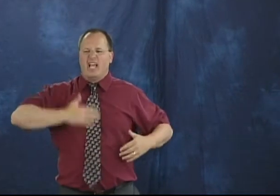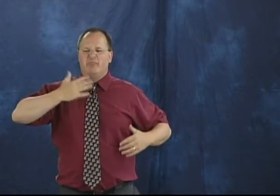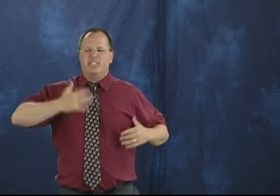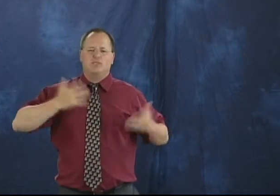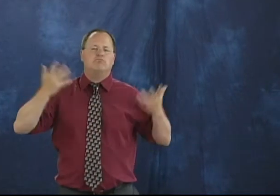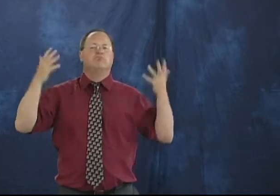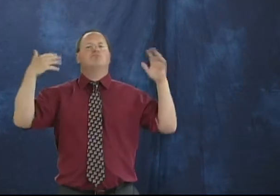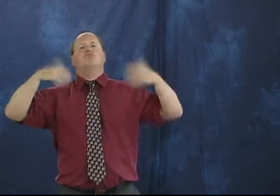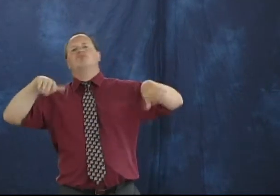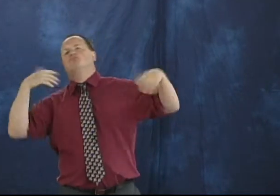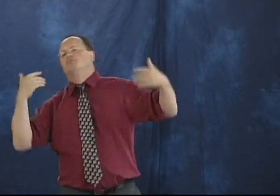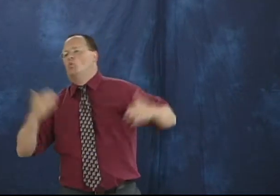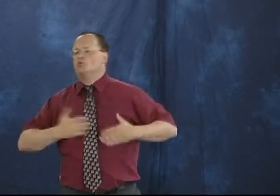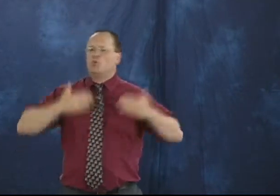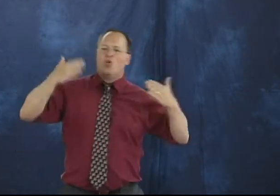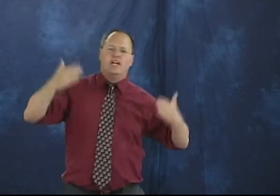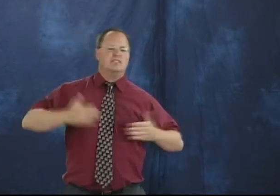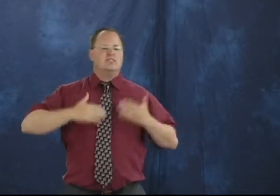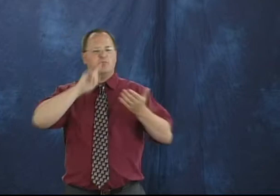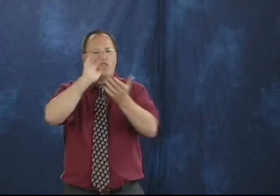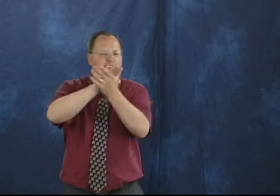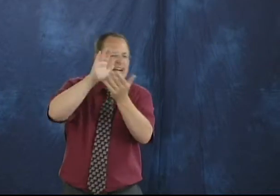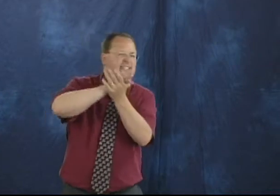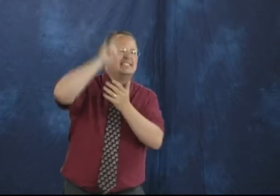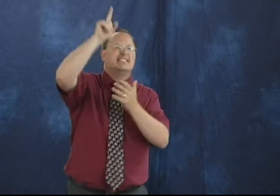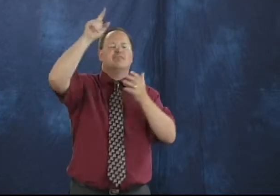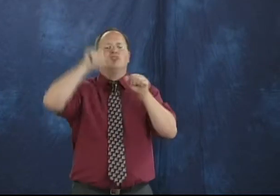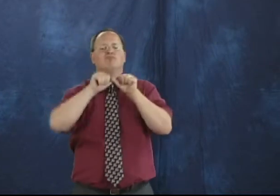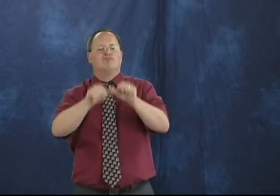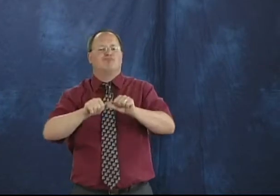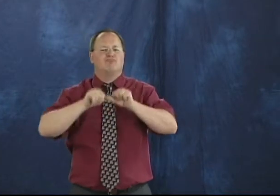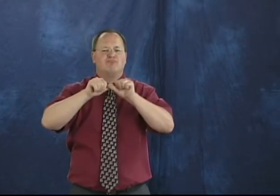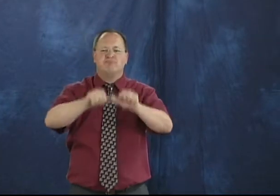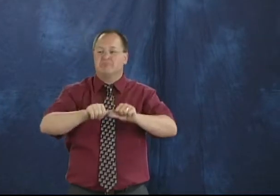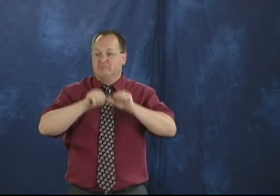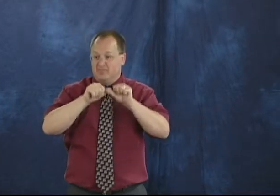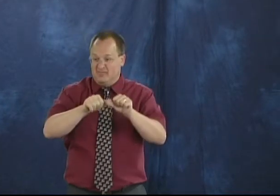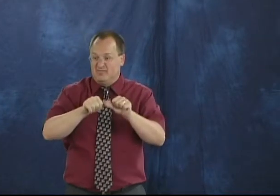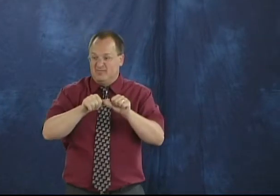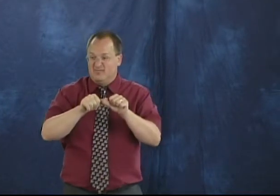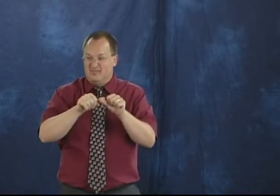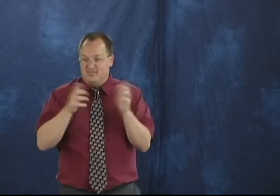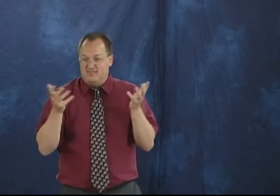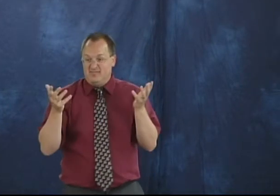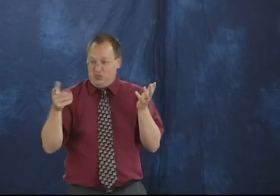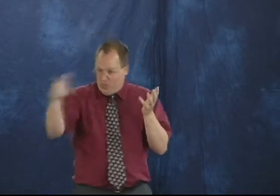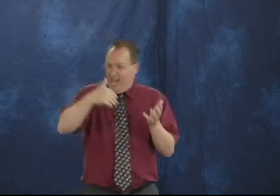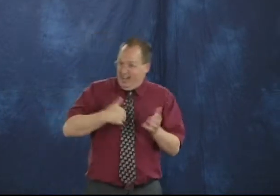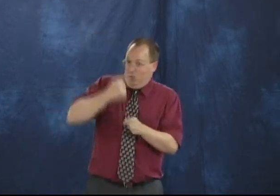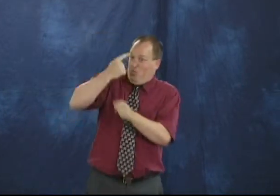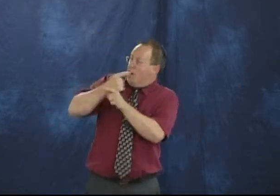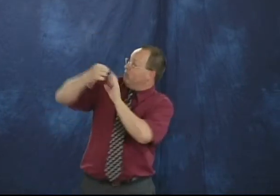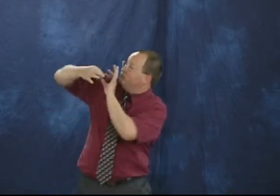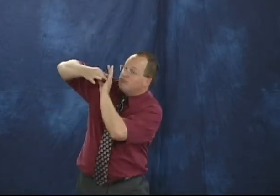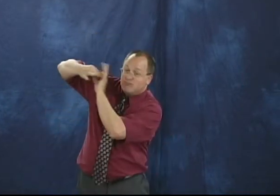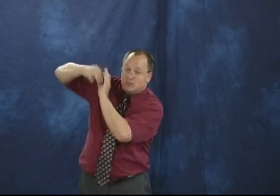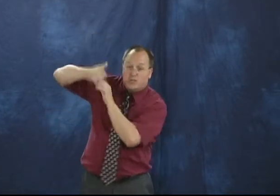And godly character should lead to joyful living, should lead to praising God eternally.